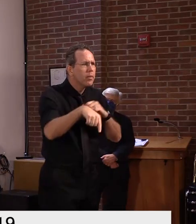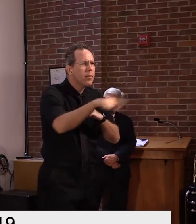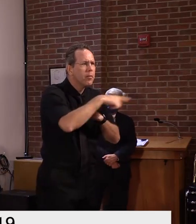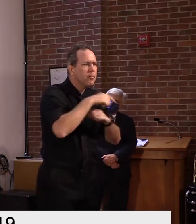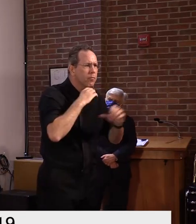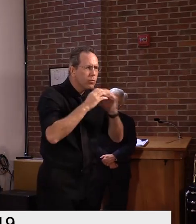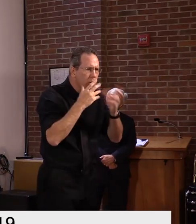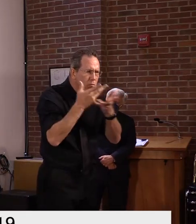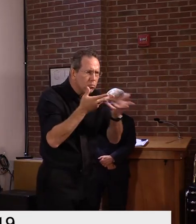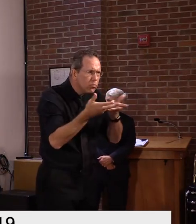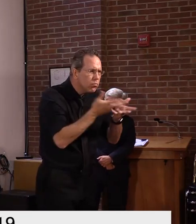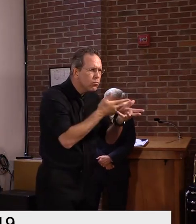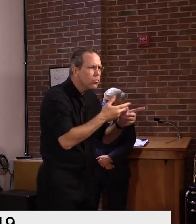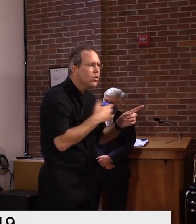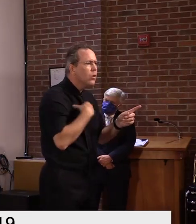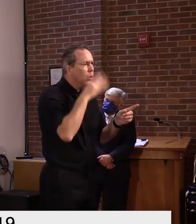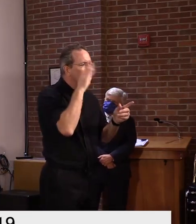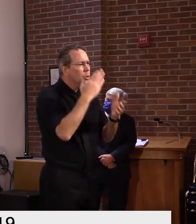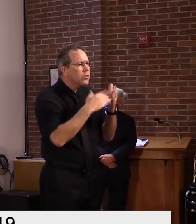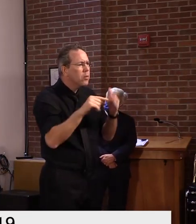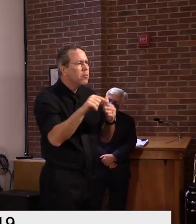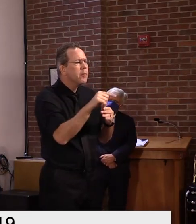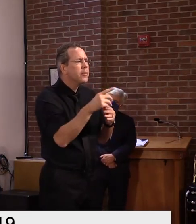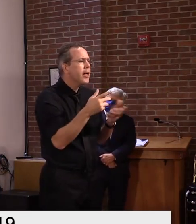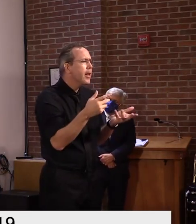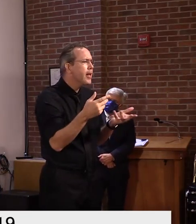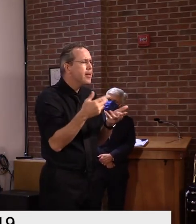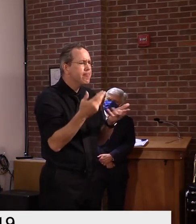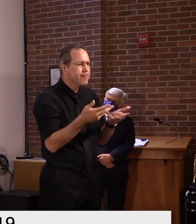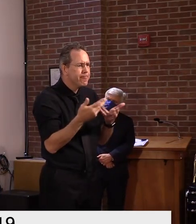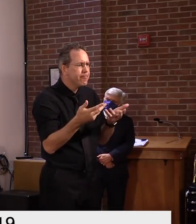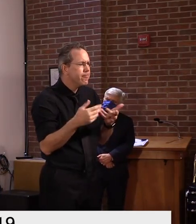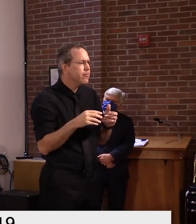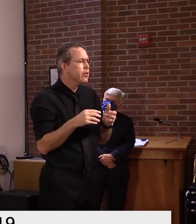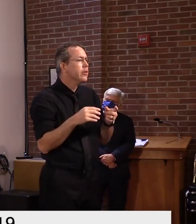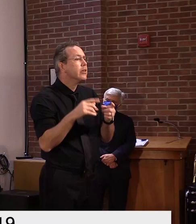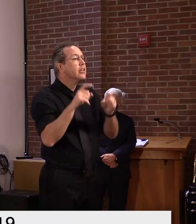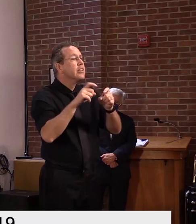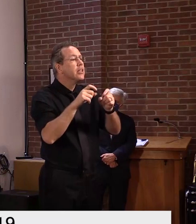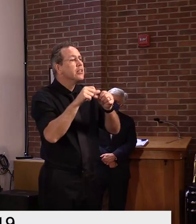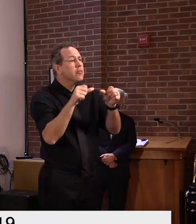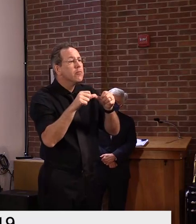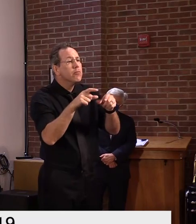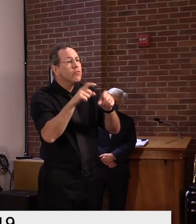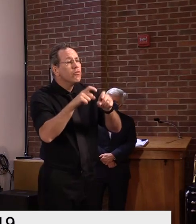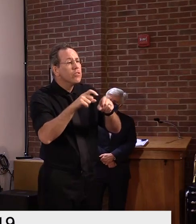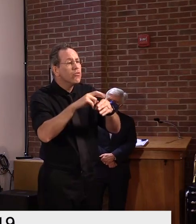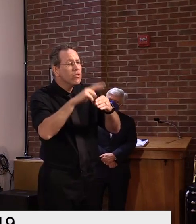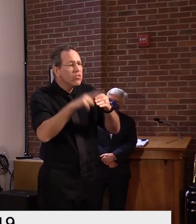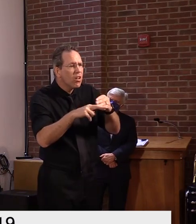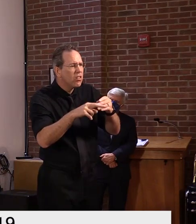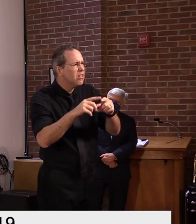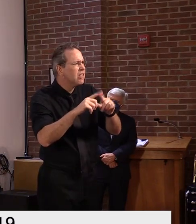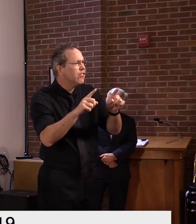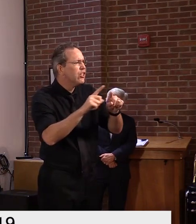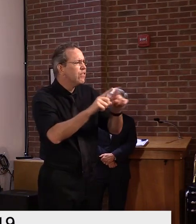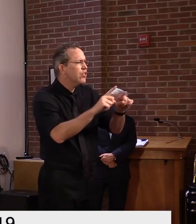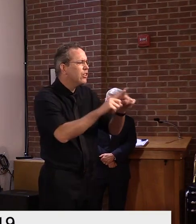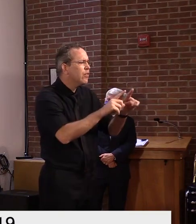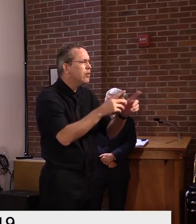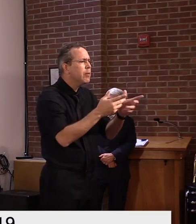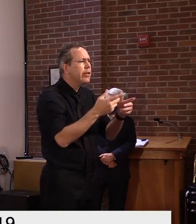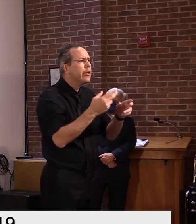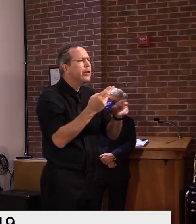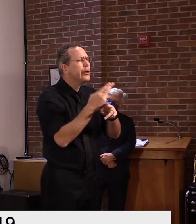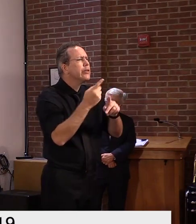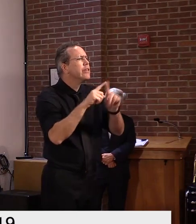same platforms and the same vendors for getting their test results done. So most of the time